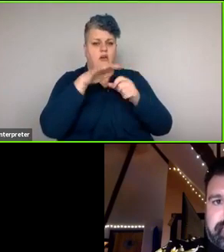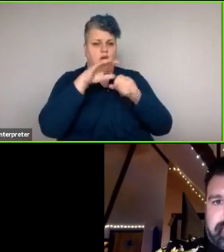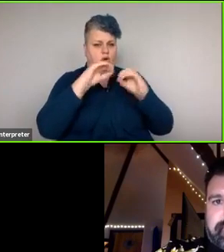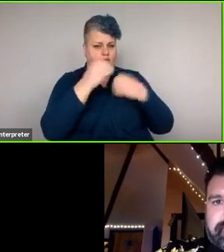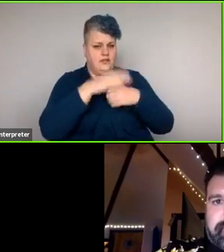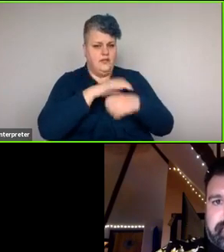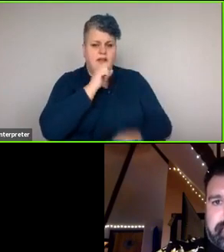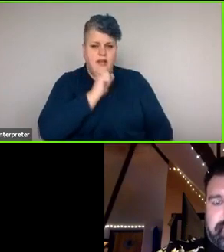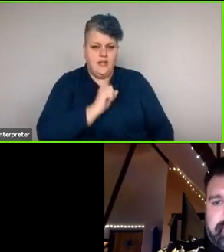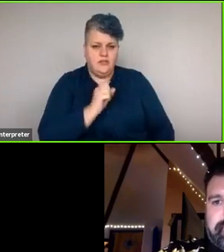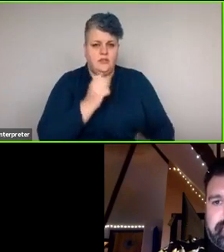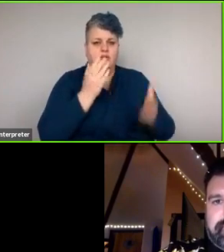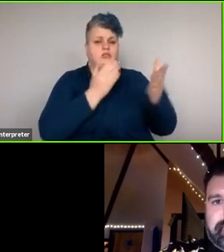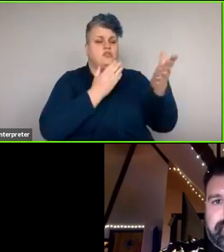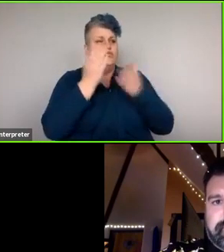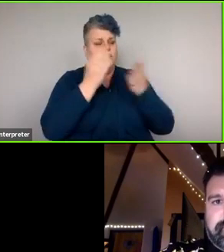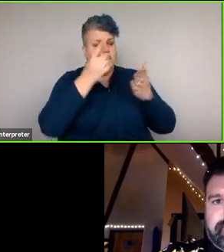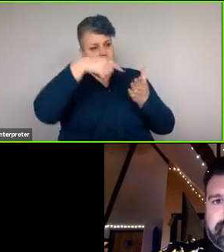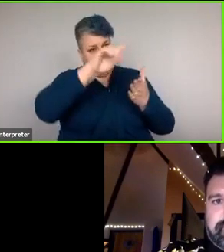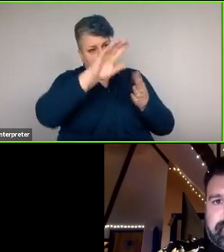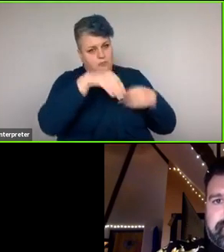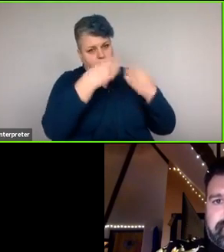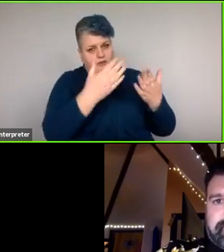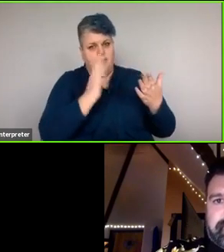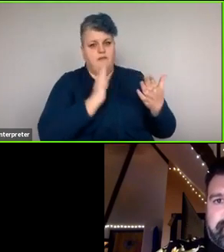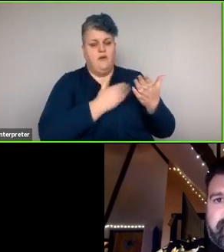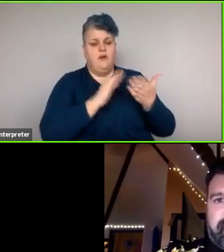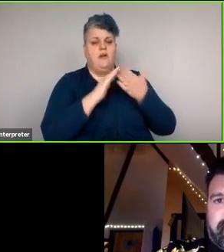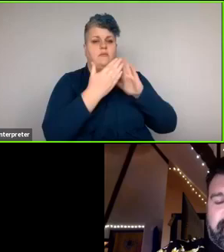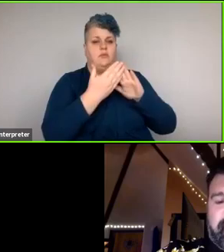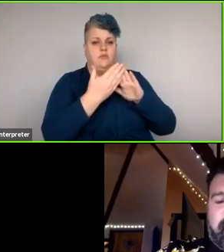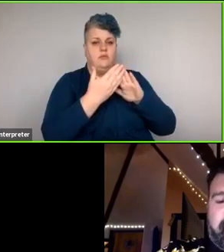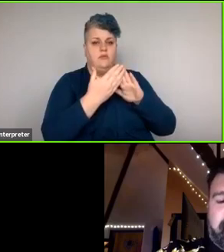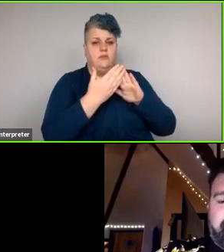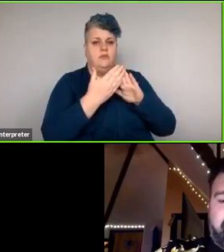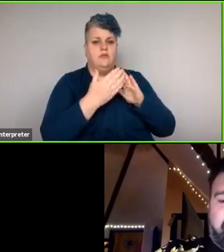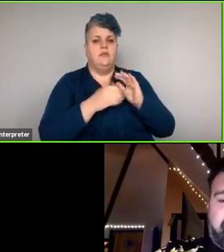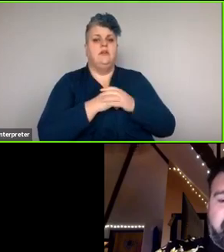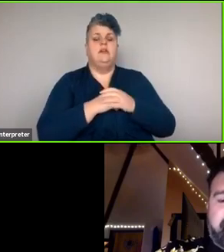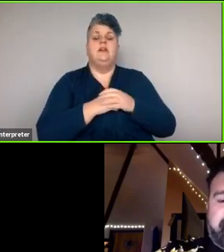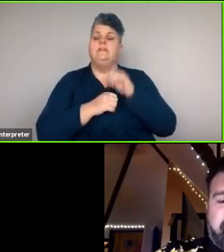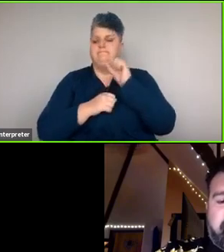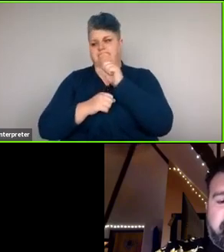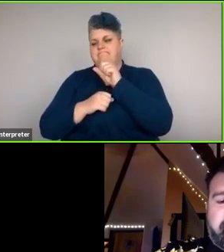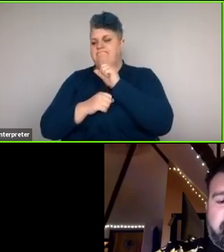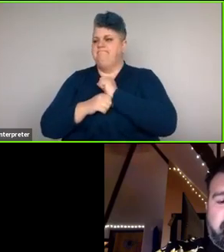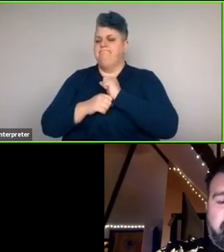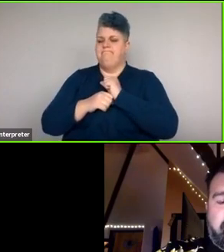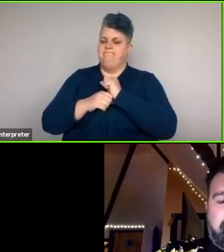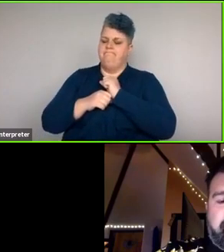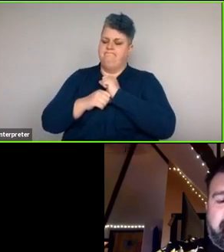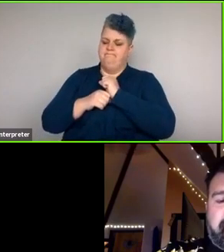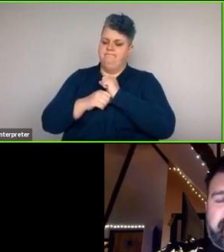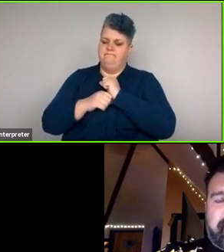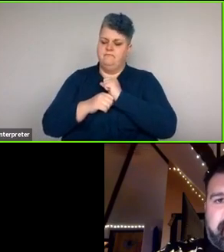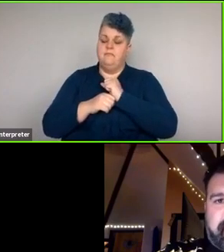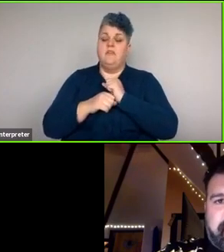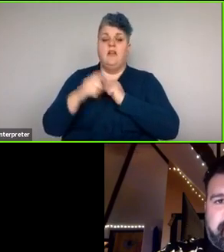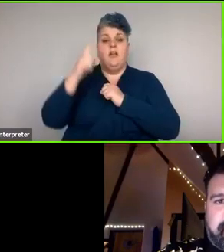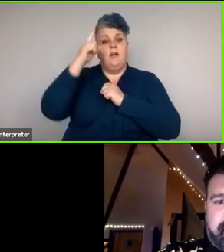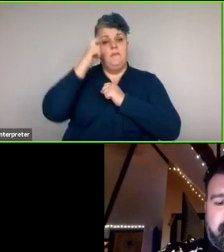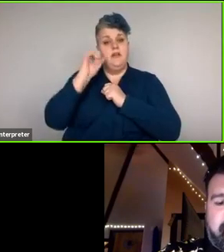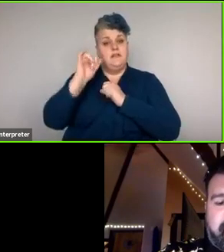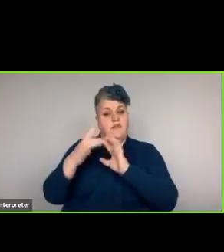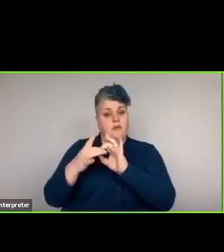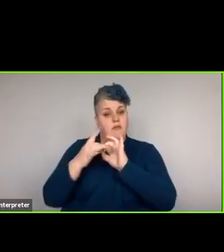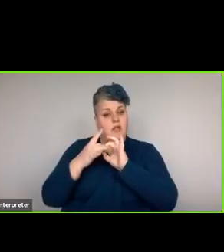the services that they provide for our community. Yeah. I mean, I would say, because of that